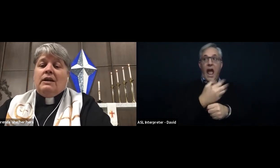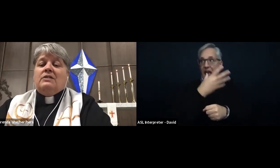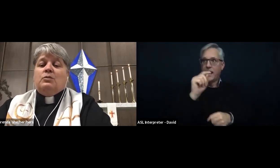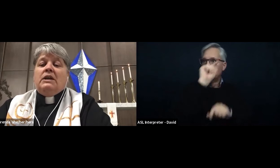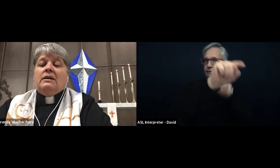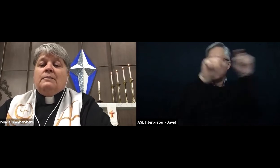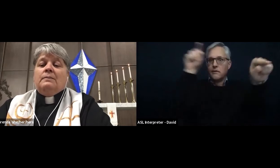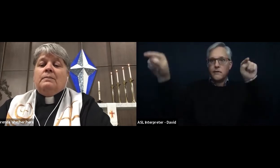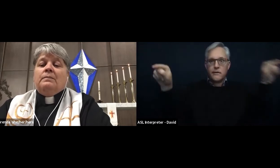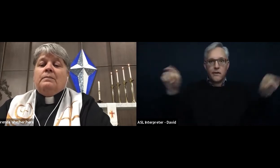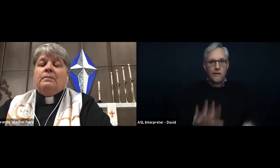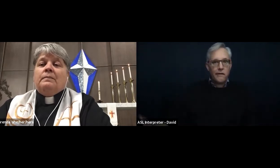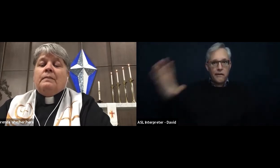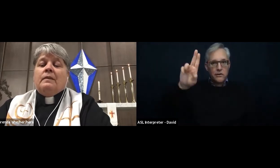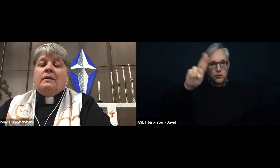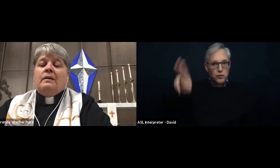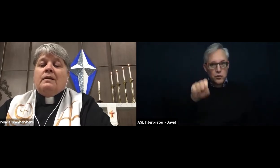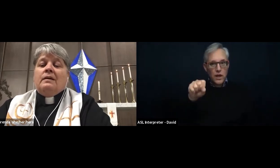for the next week.